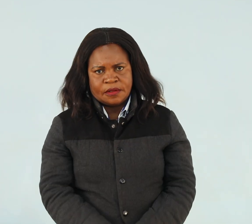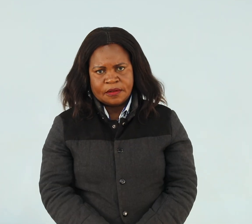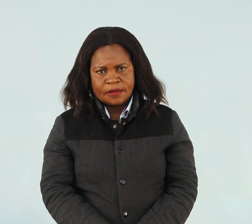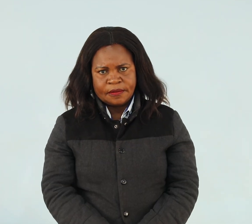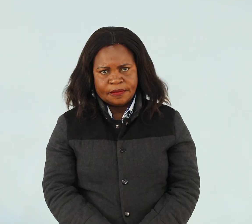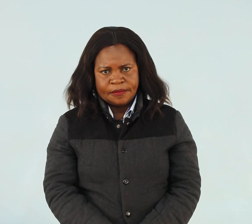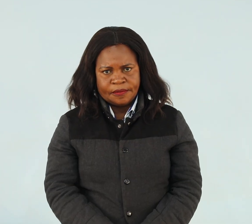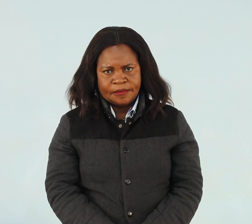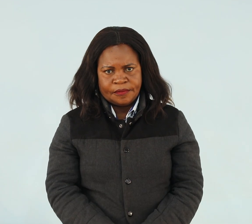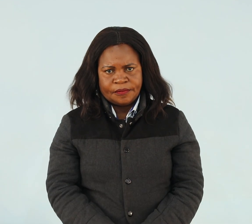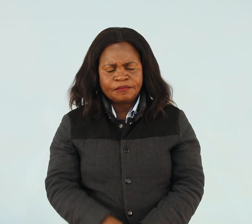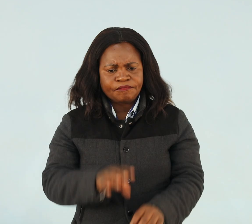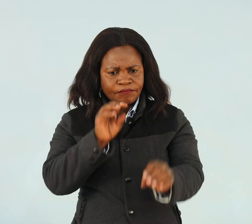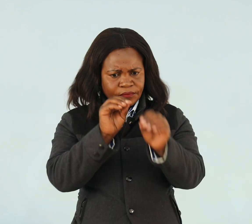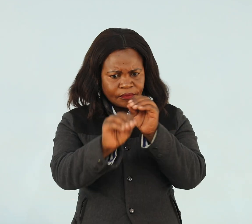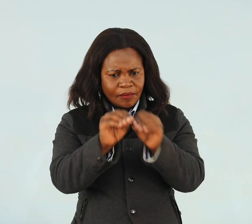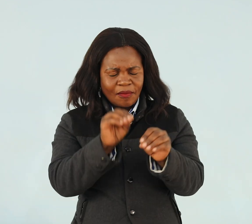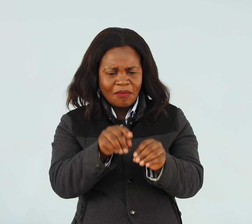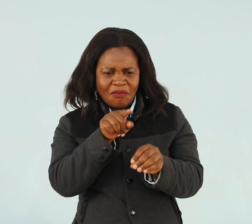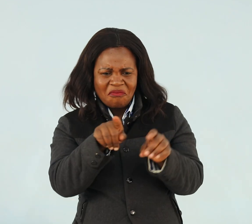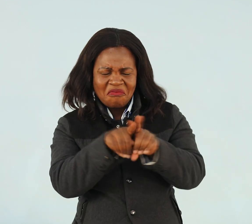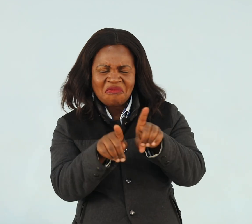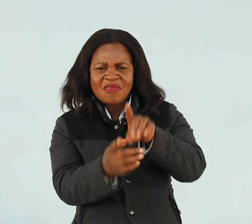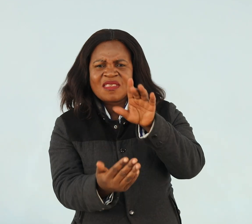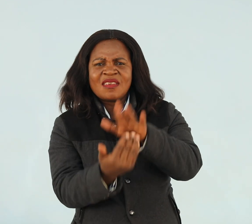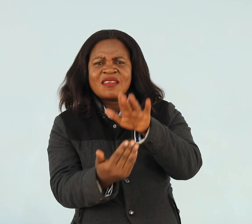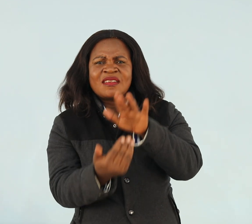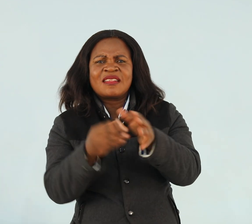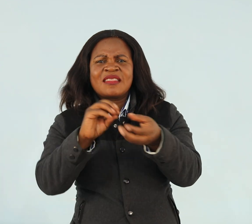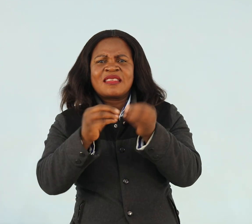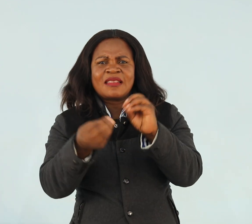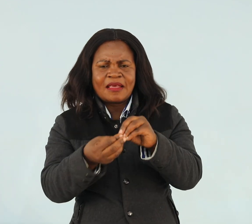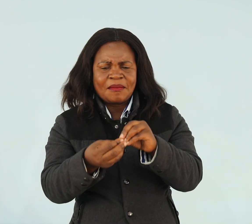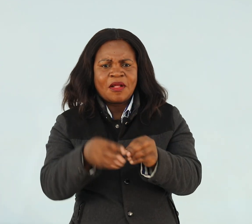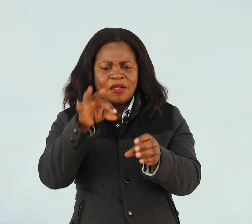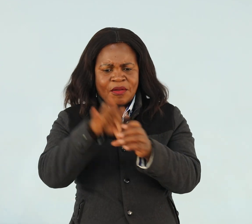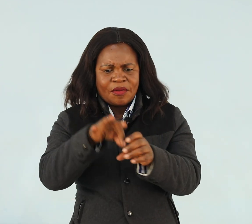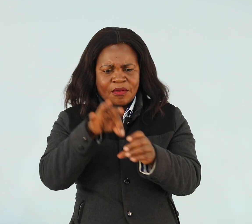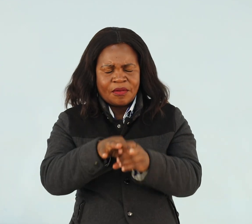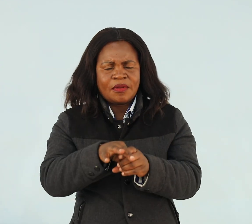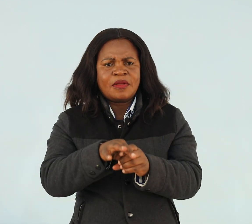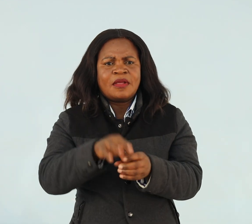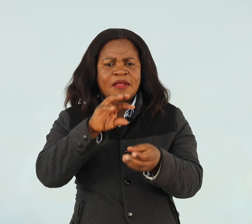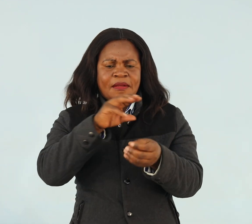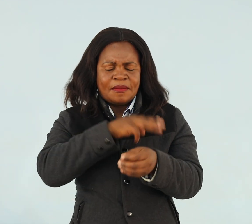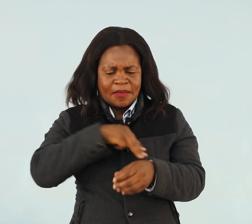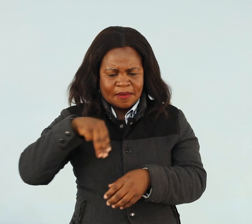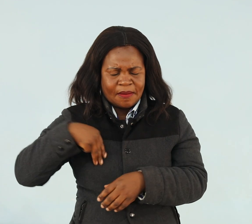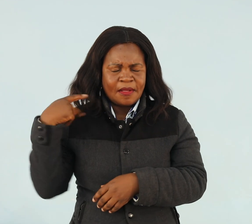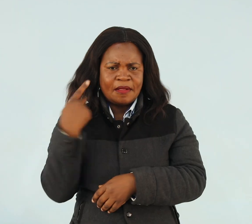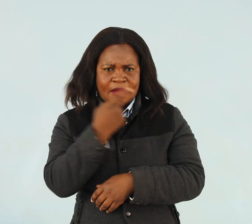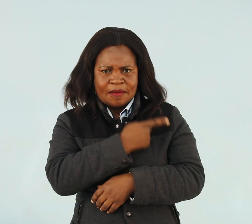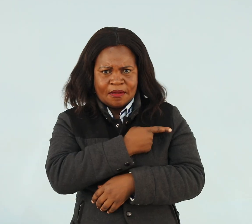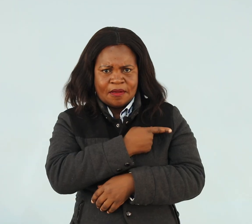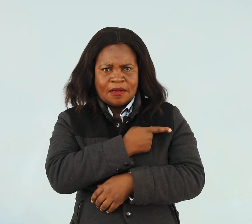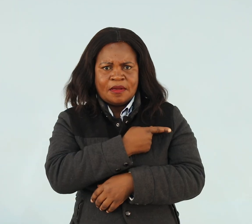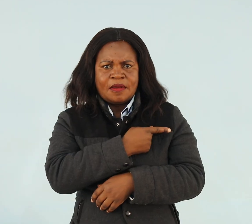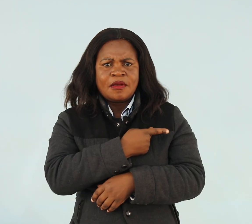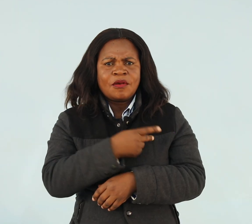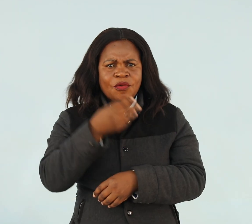The amendment also limits the number of nominated members of Parliament to no more than